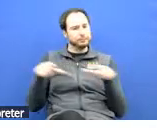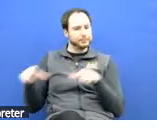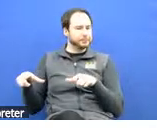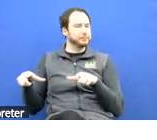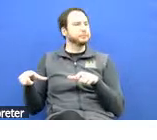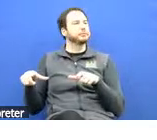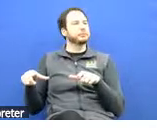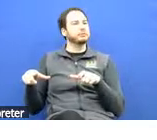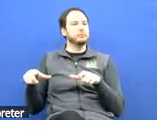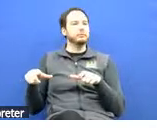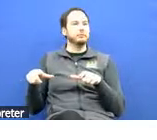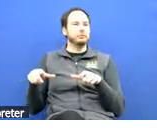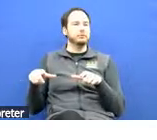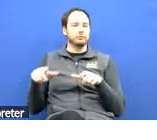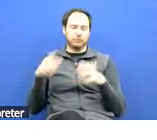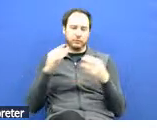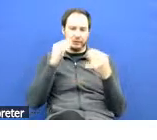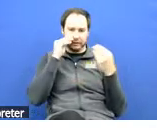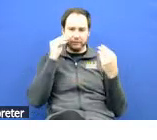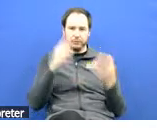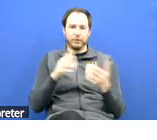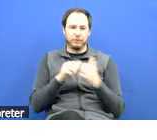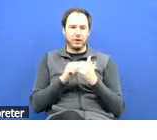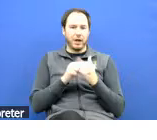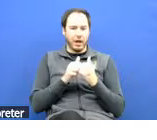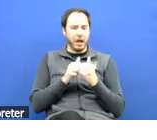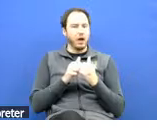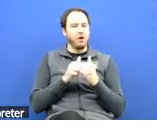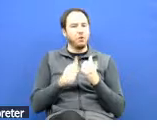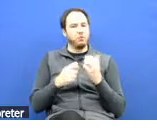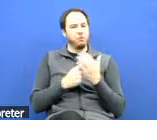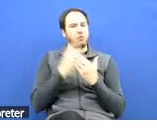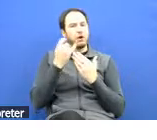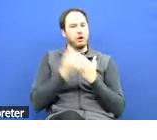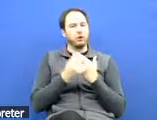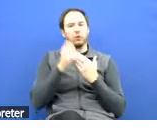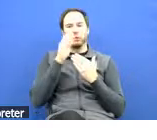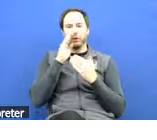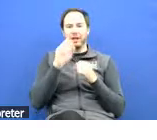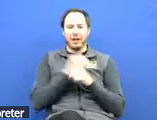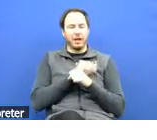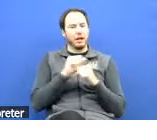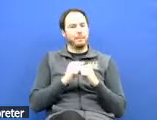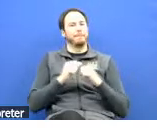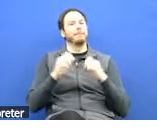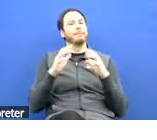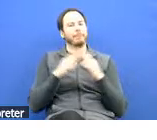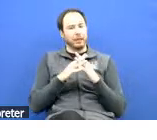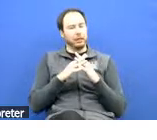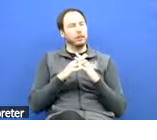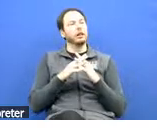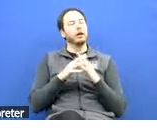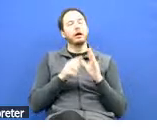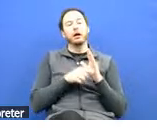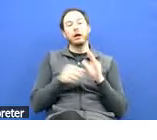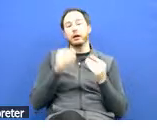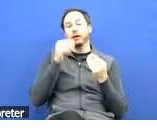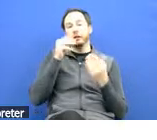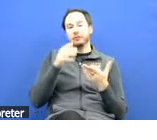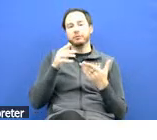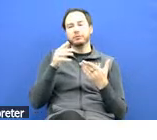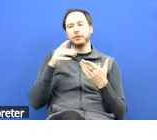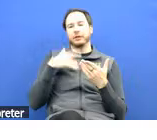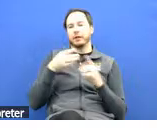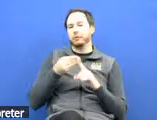and a lot of information about how the project actually will be built. that information is actually then provided